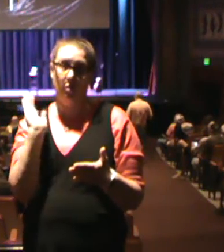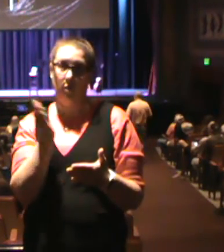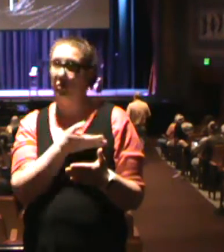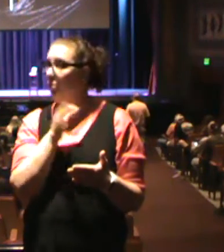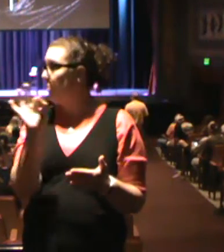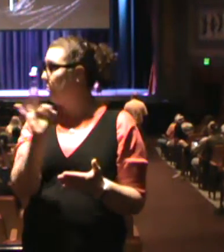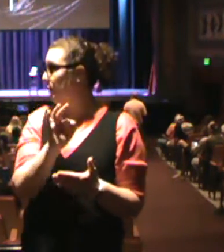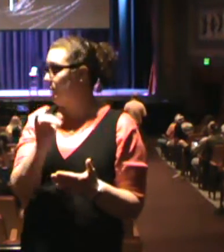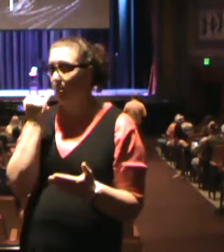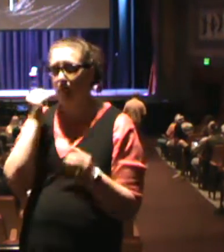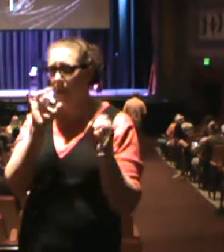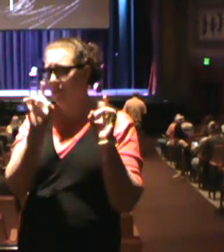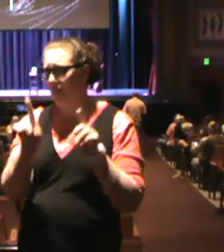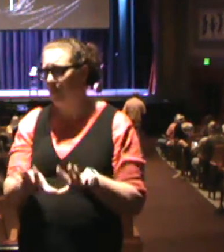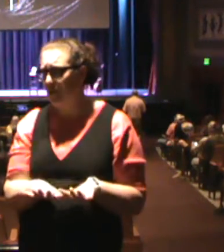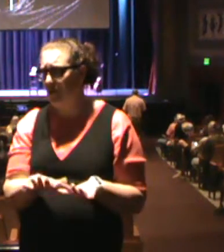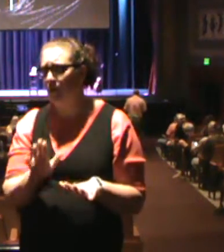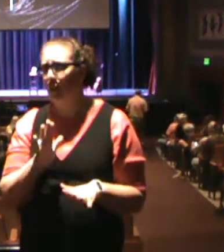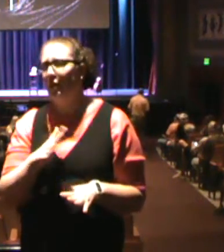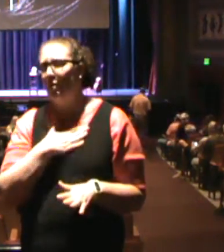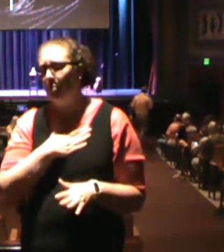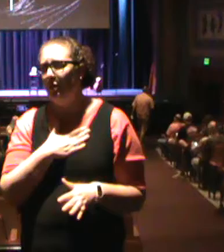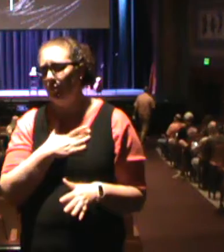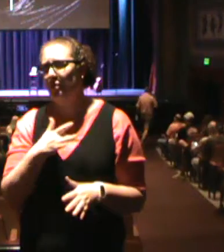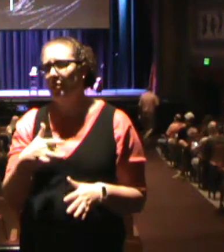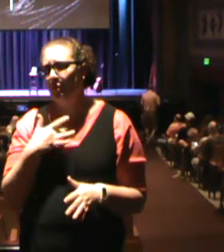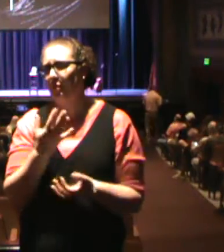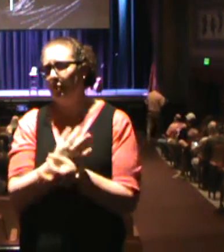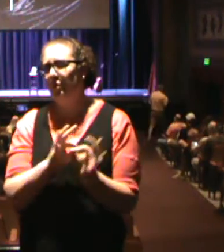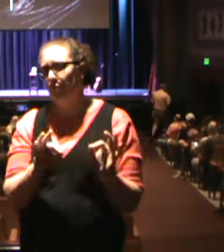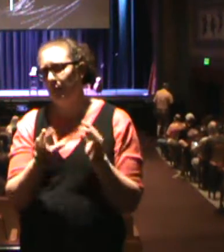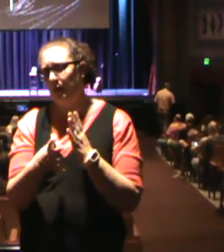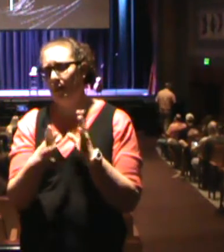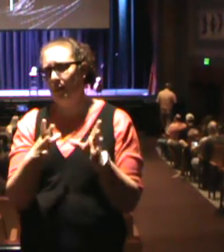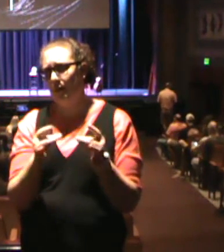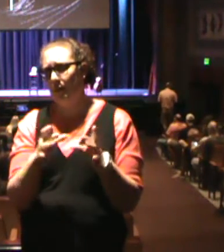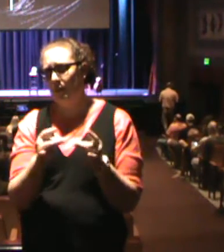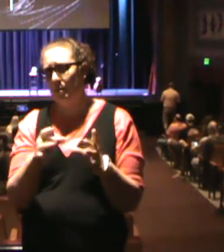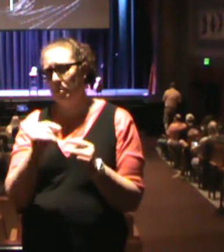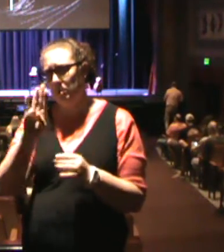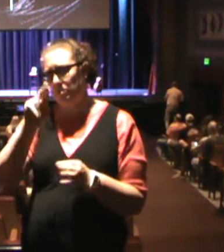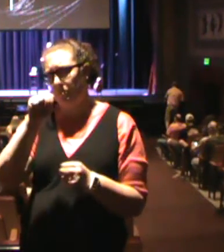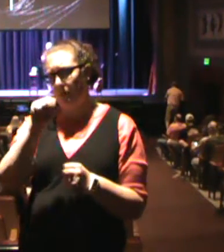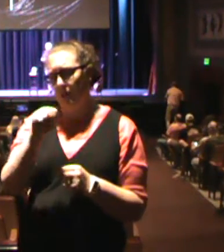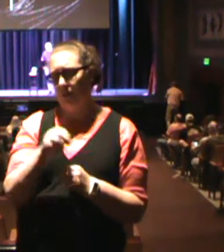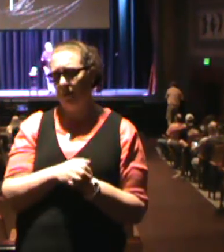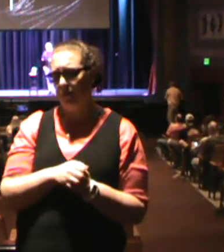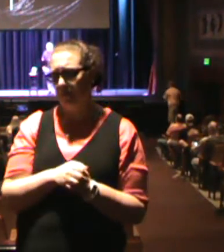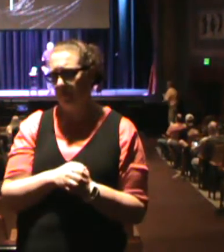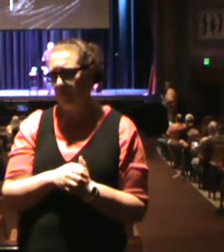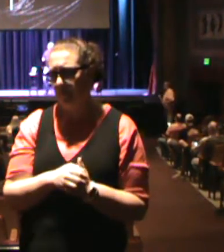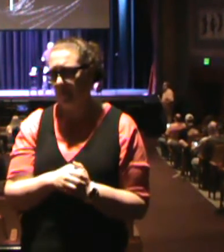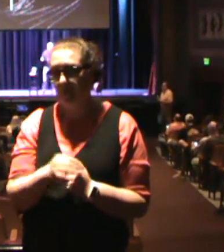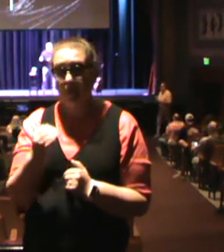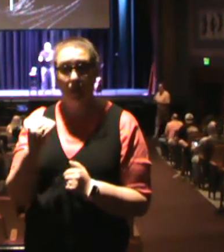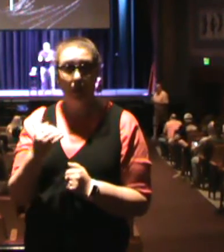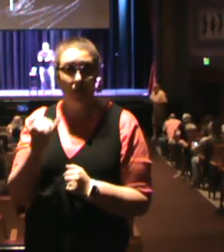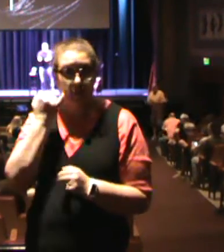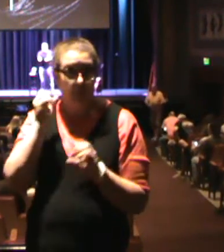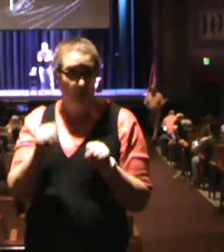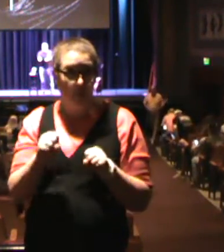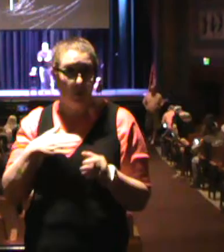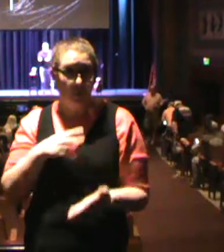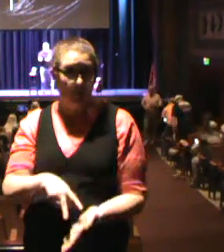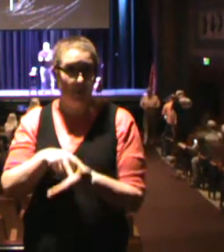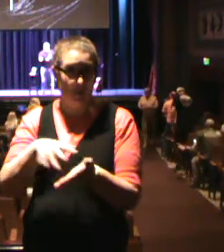if you have any questions or whatever, man, feel free to message Ben. We'll be happy to pray with you and answer any questions. Right now, if you're able, please stand in honor of